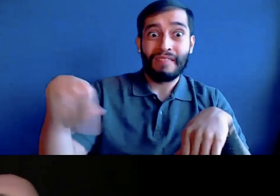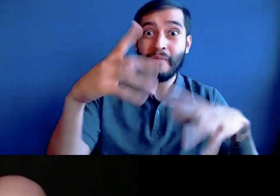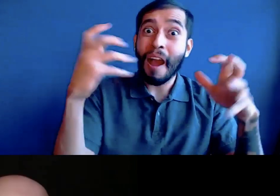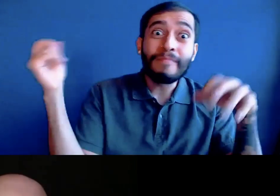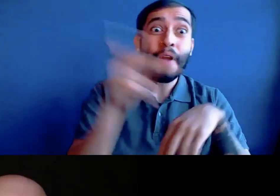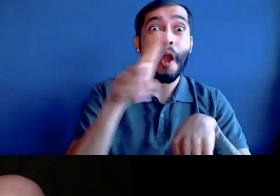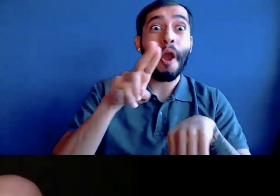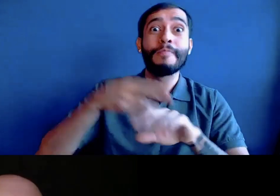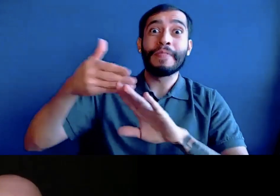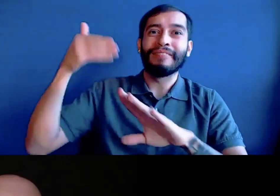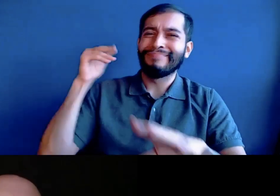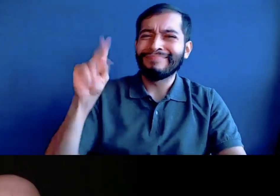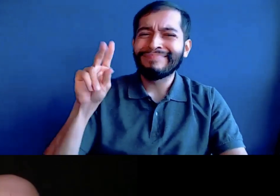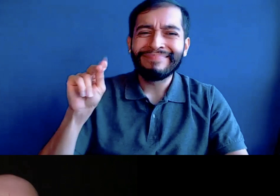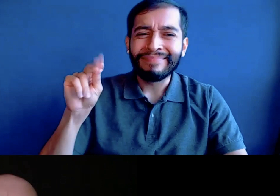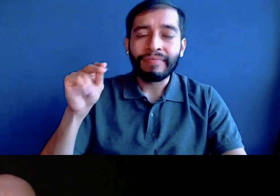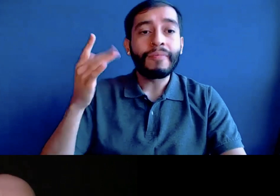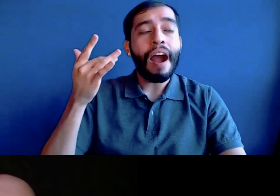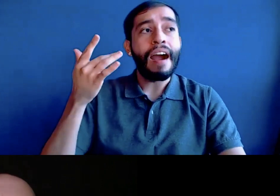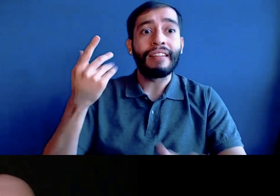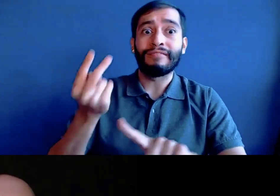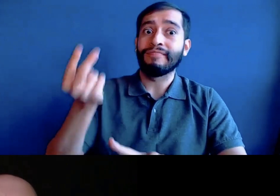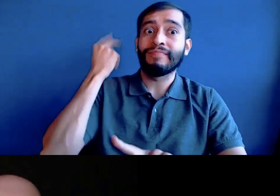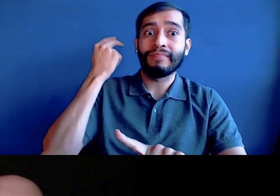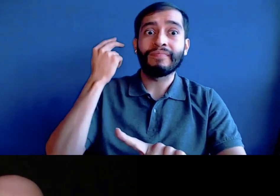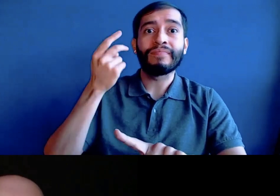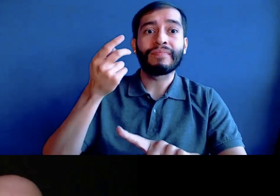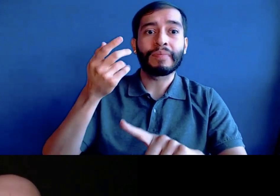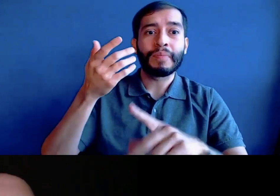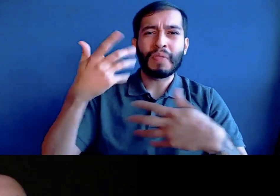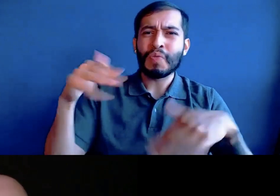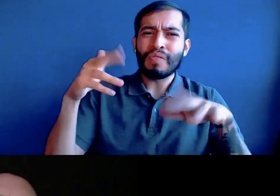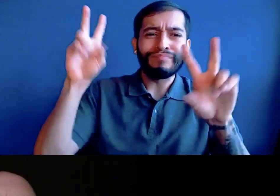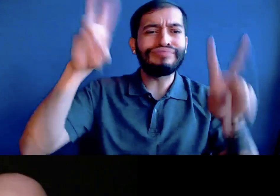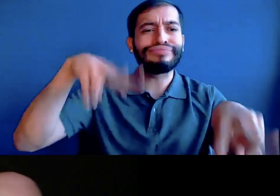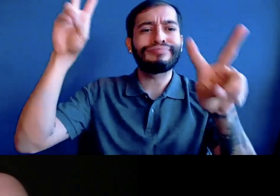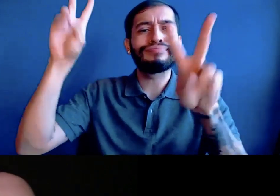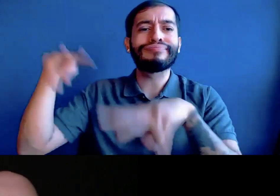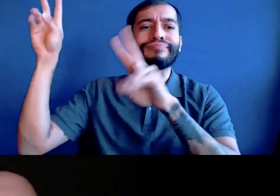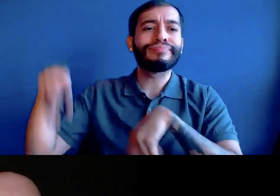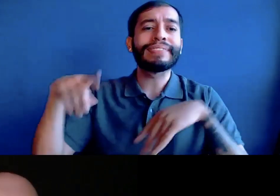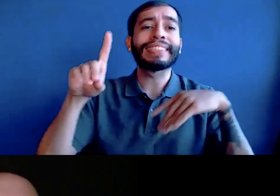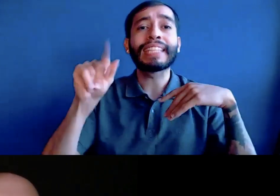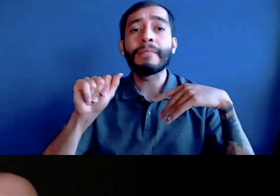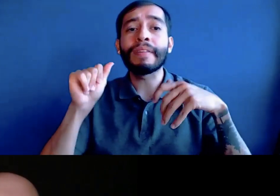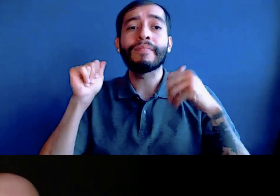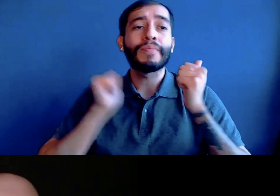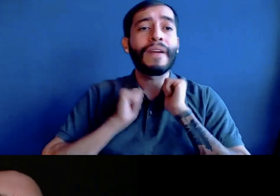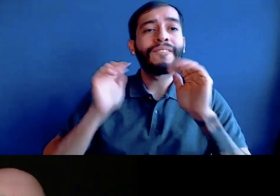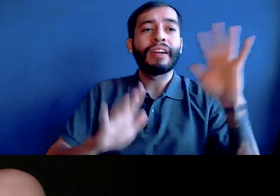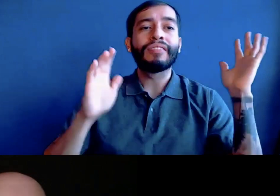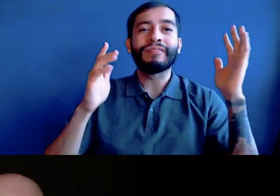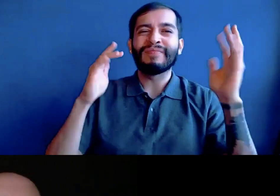say prejudice, really, in using disabled performers, because of the idea, well, they're problematical, you know,